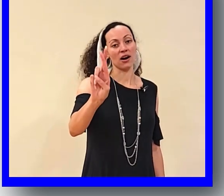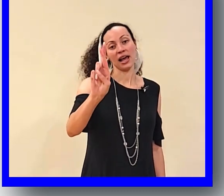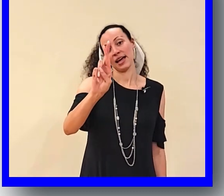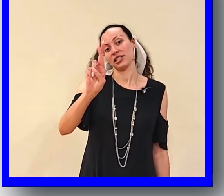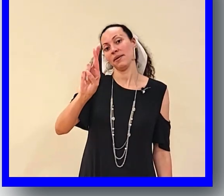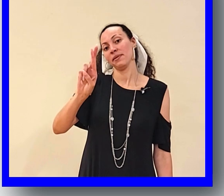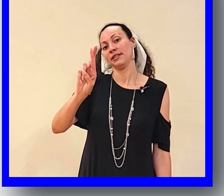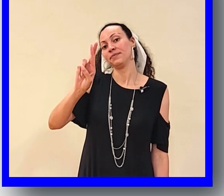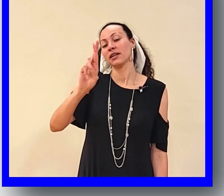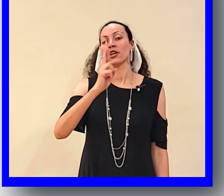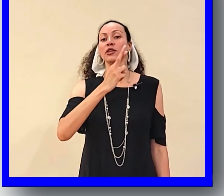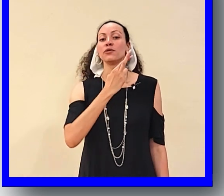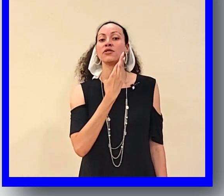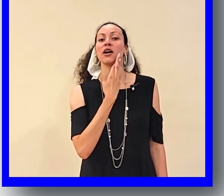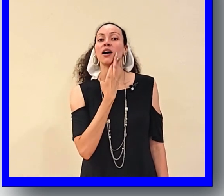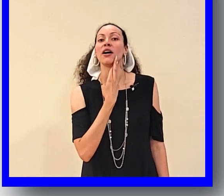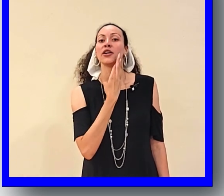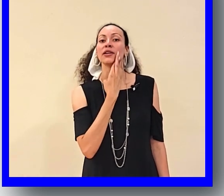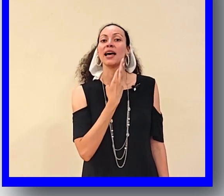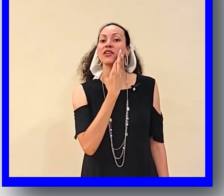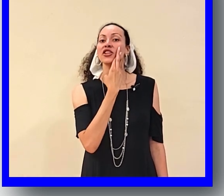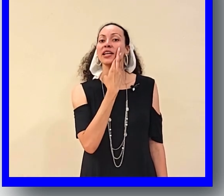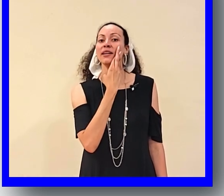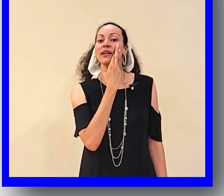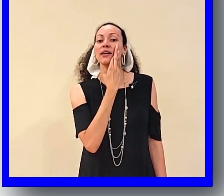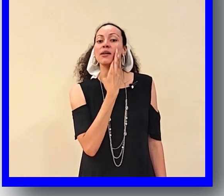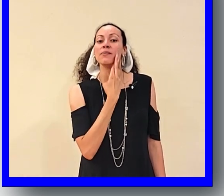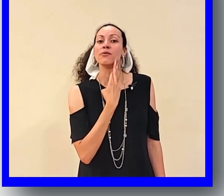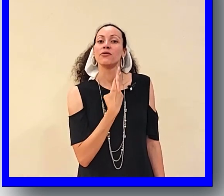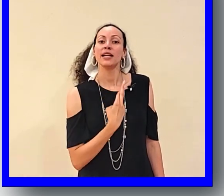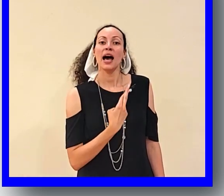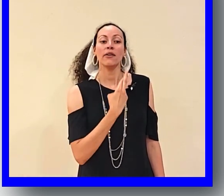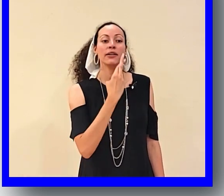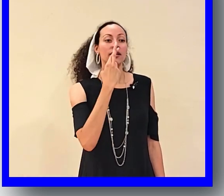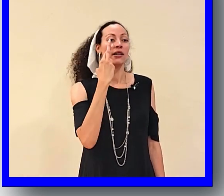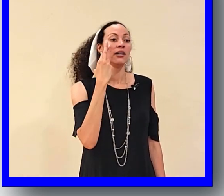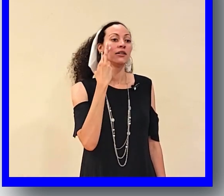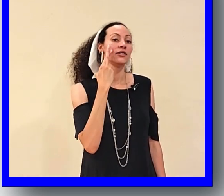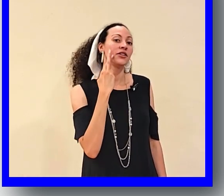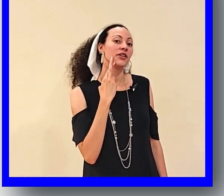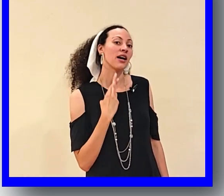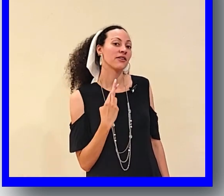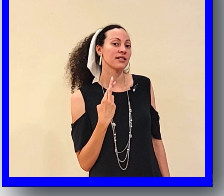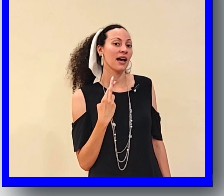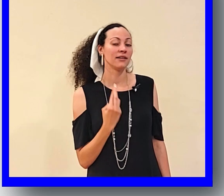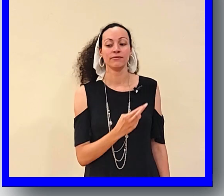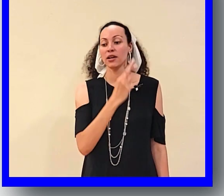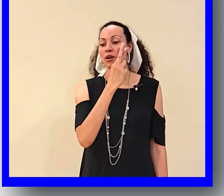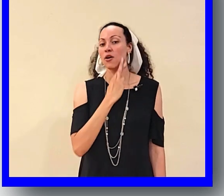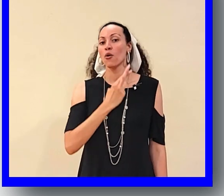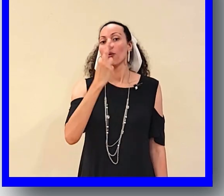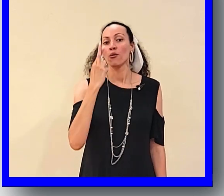be an R hand shape. You're going to start on your left chin, move down to your other